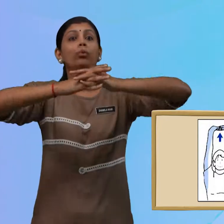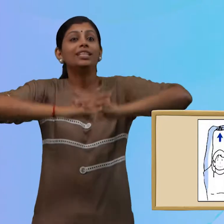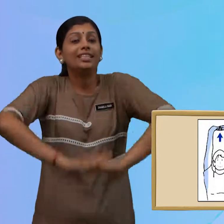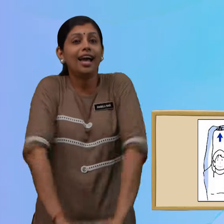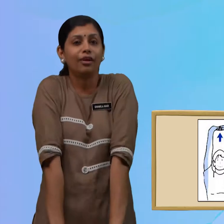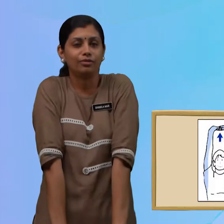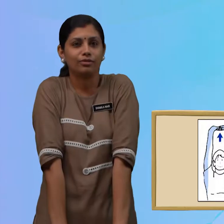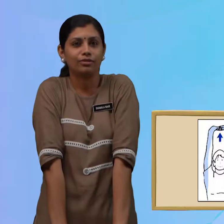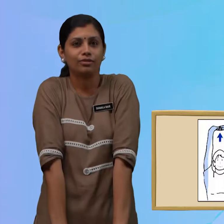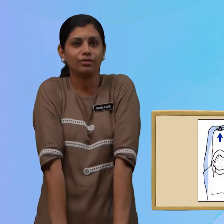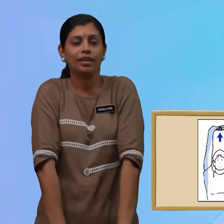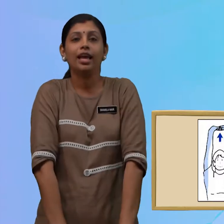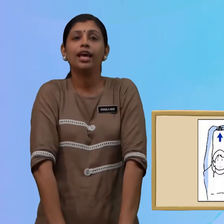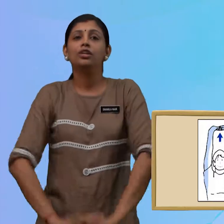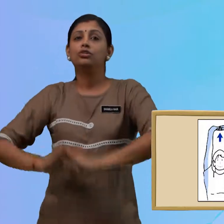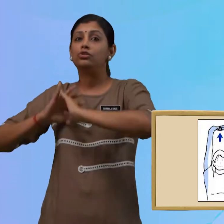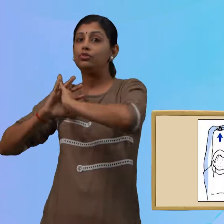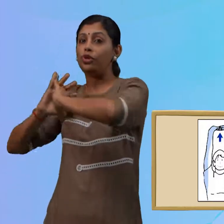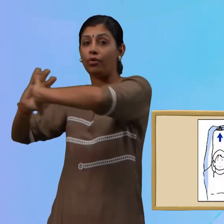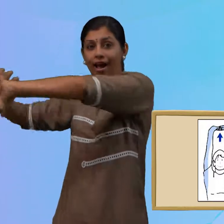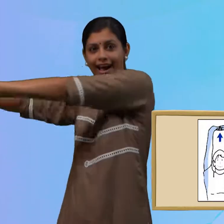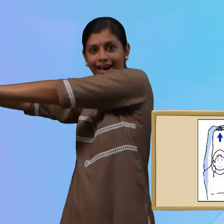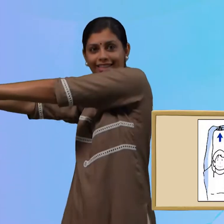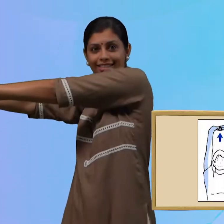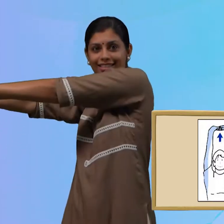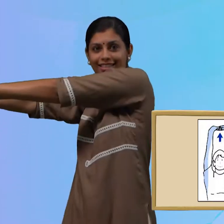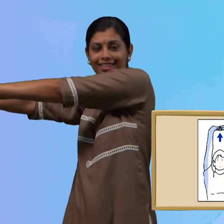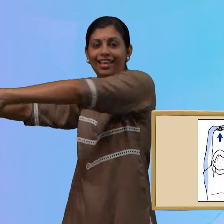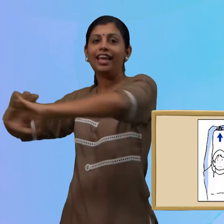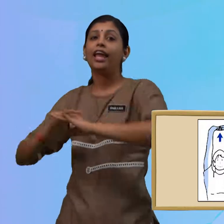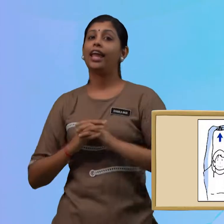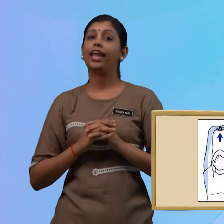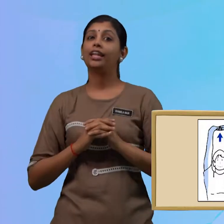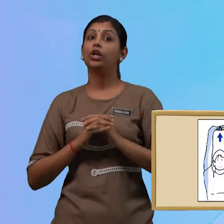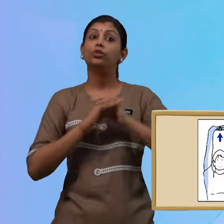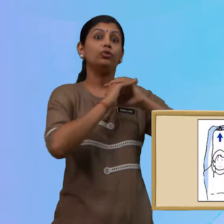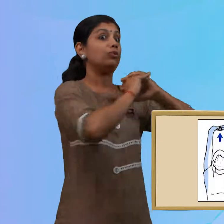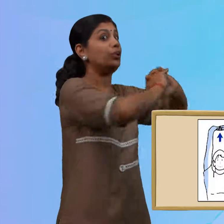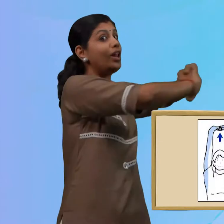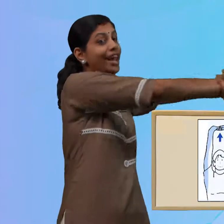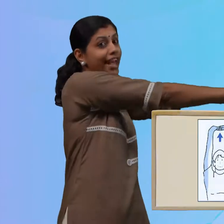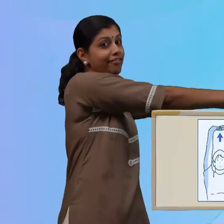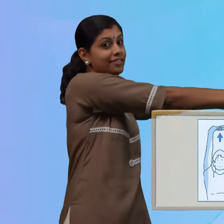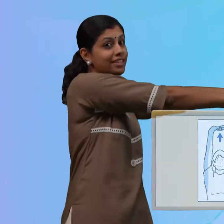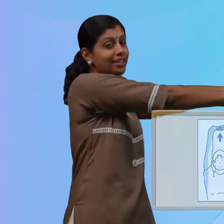it down. To your right and to your left.